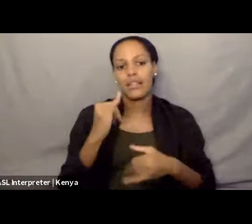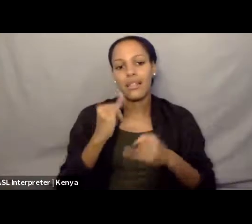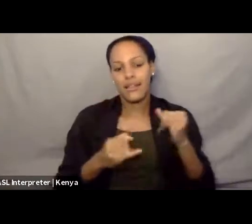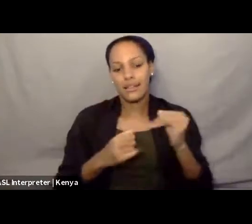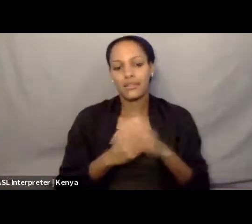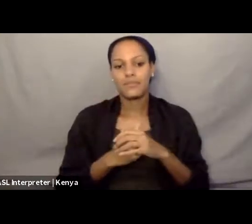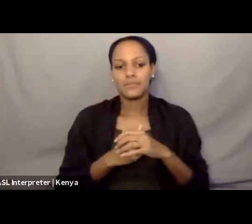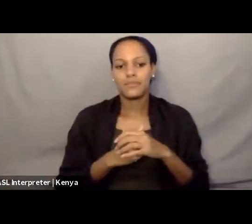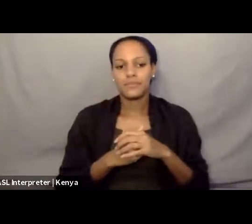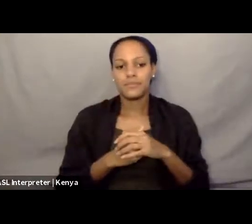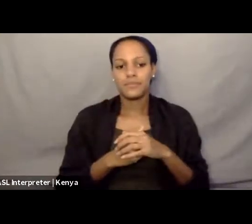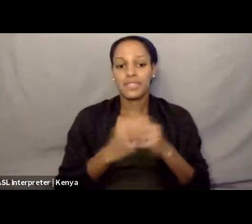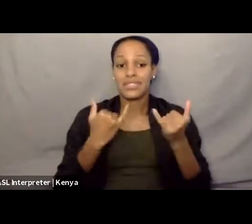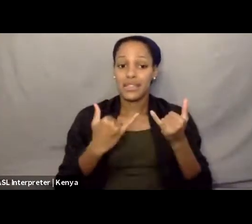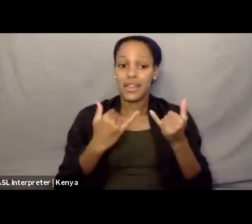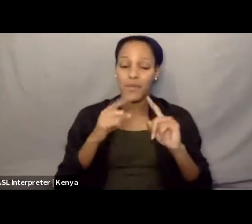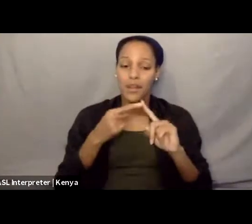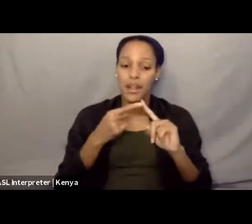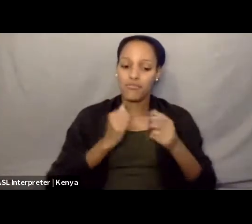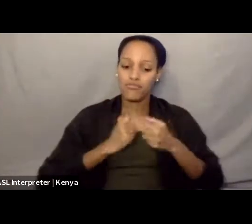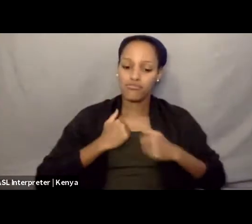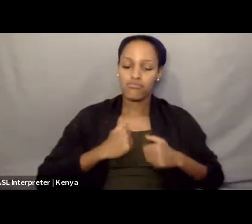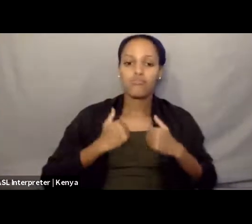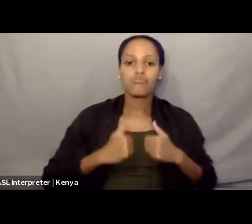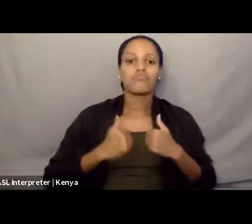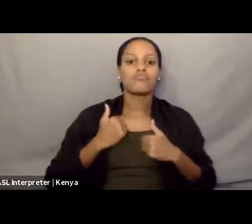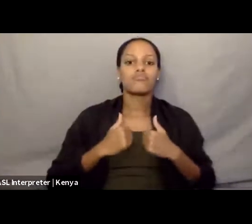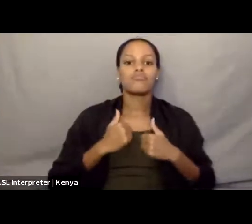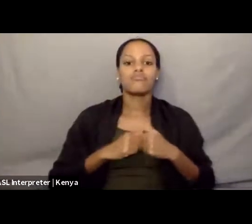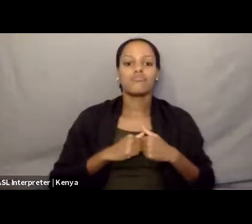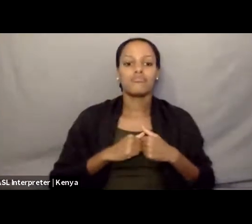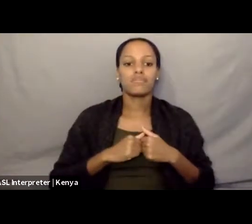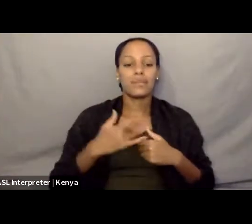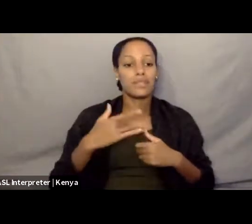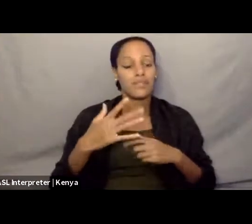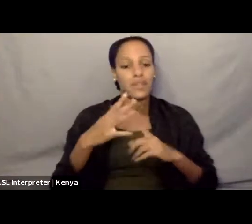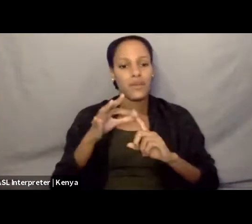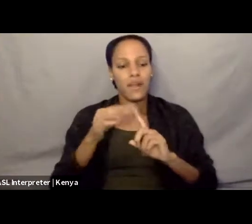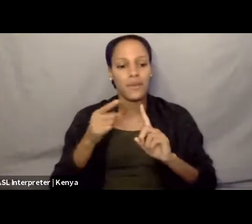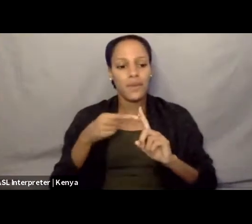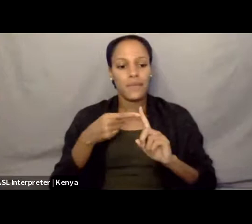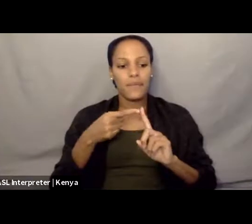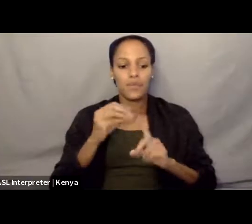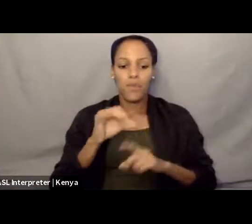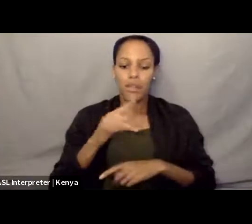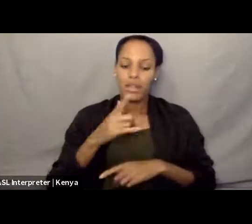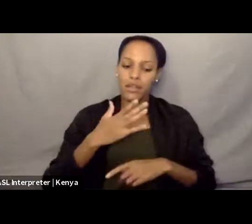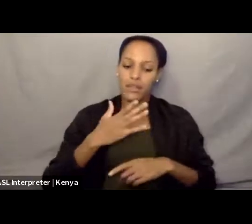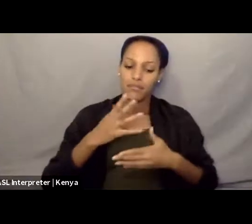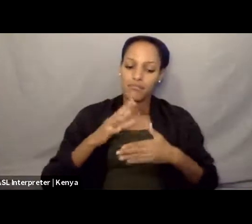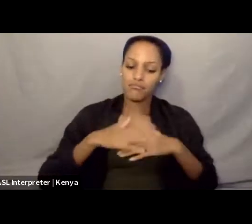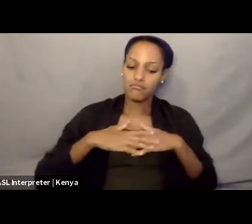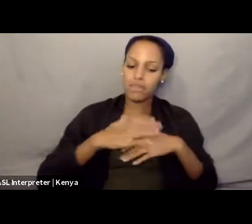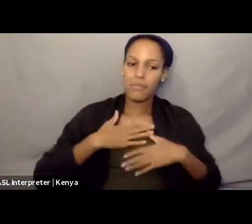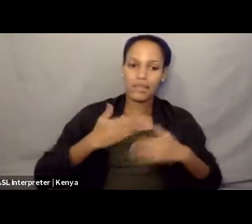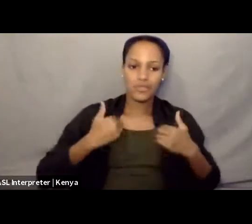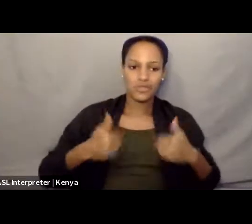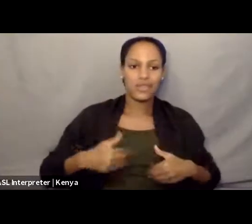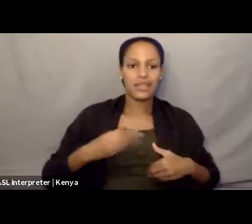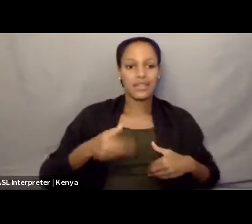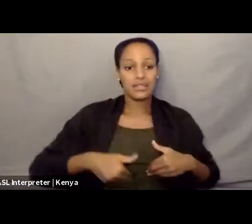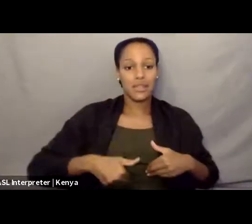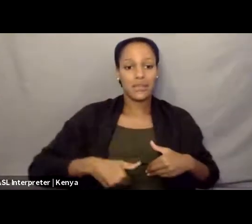Today, when I watch myself, particularly when I was oiling my chest and stomach, which I do kind of by